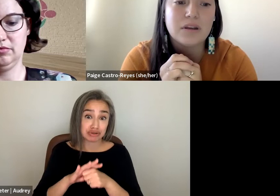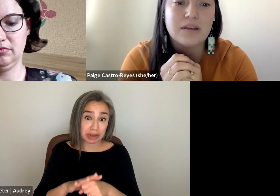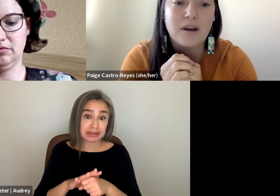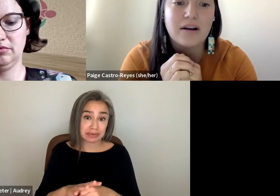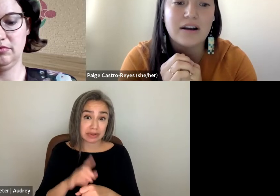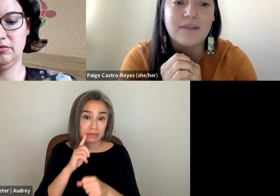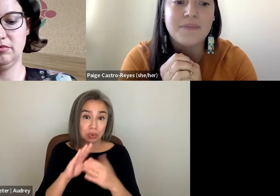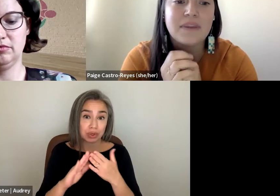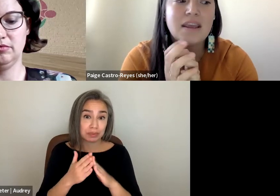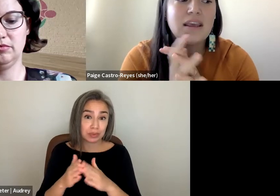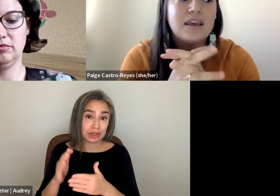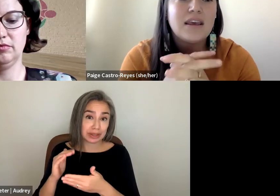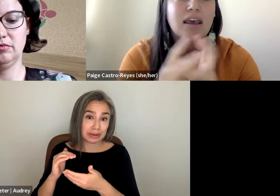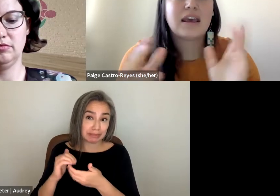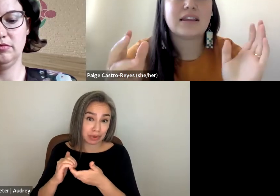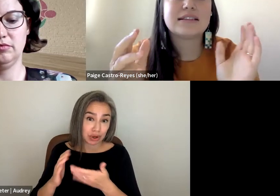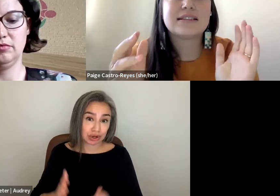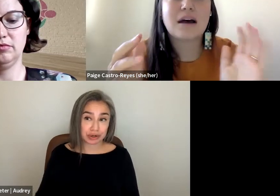for the community partner.